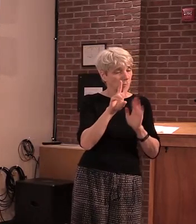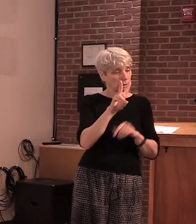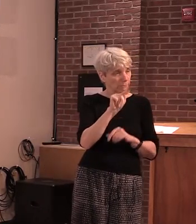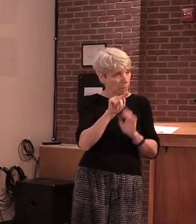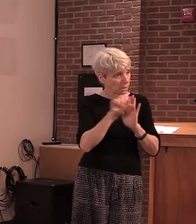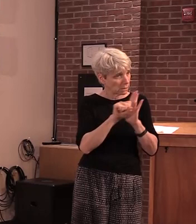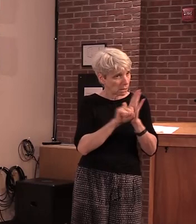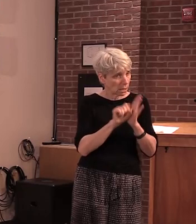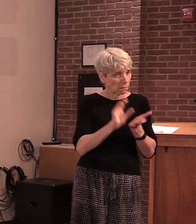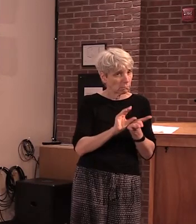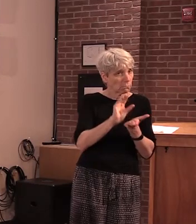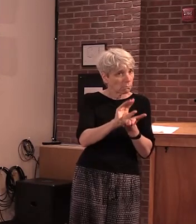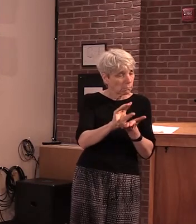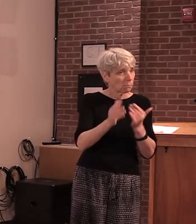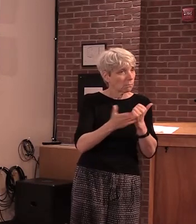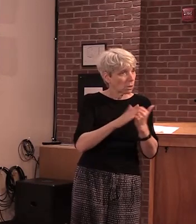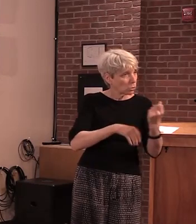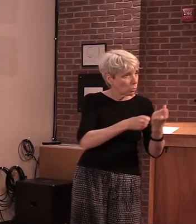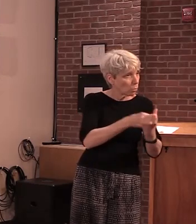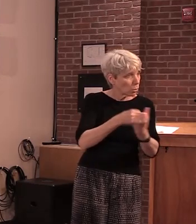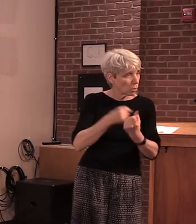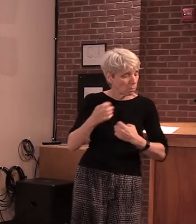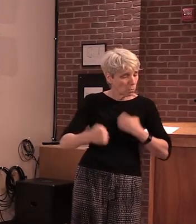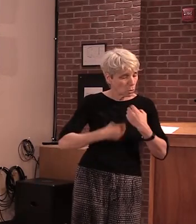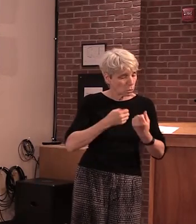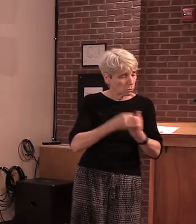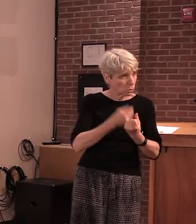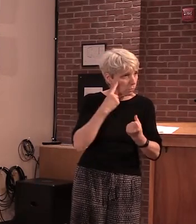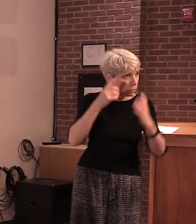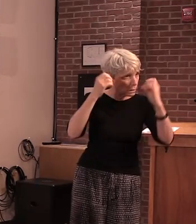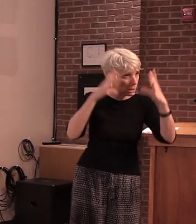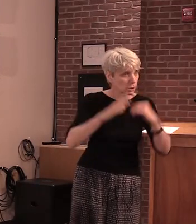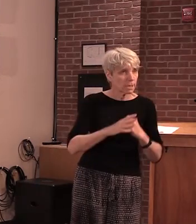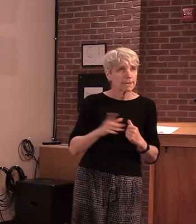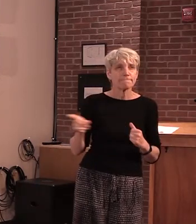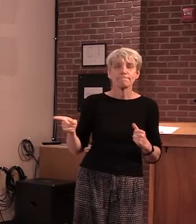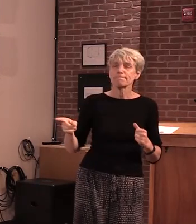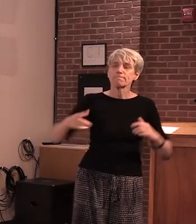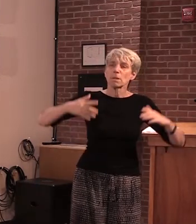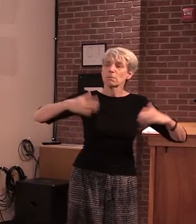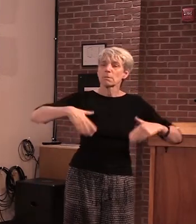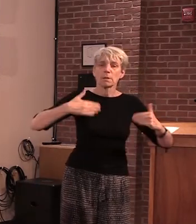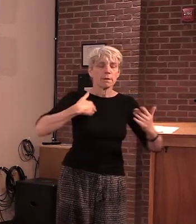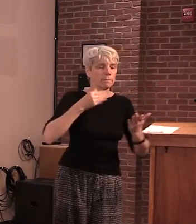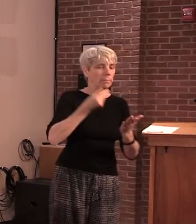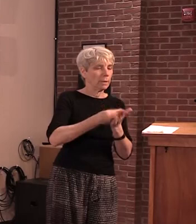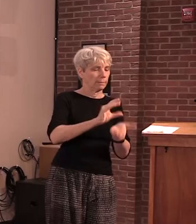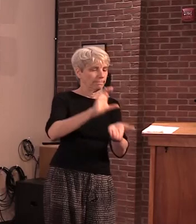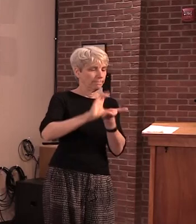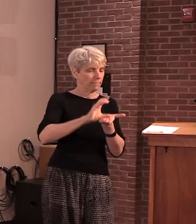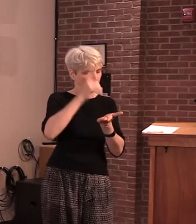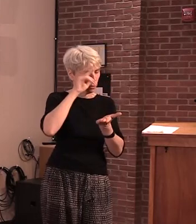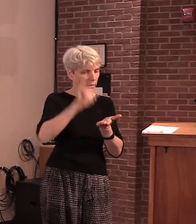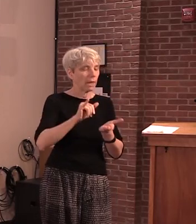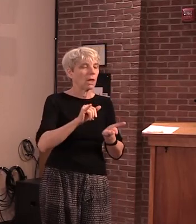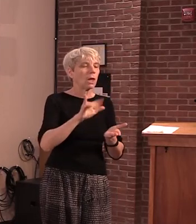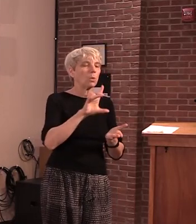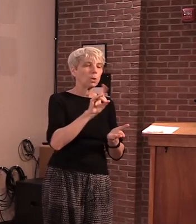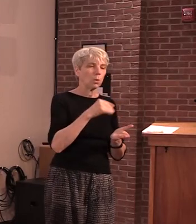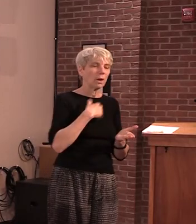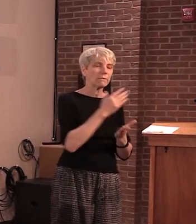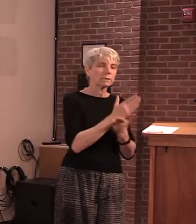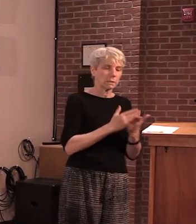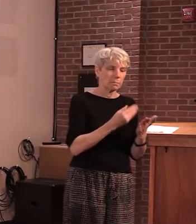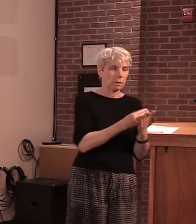line? We don't currently have additional funds for that. We do have a set aside at the state level under ESSER of